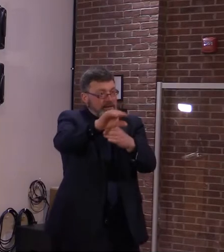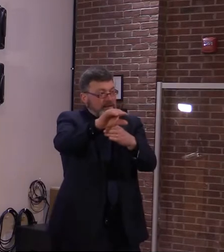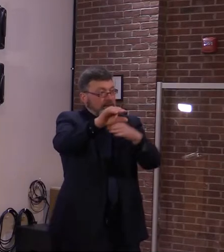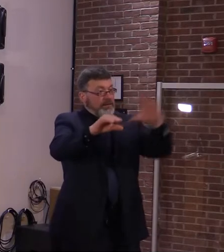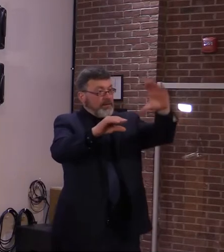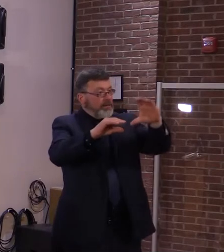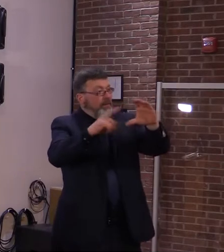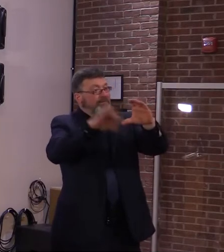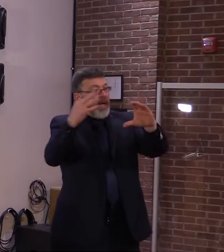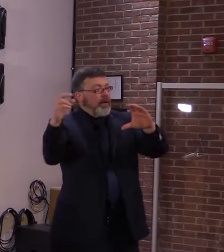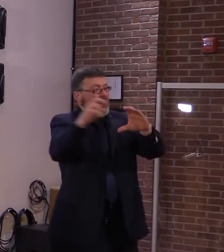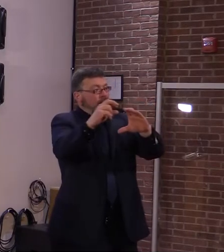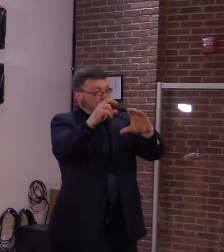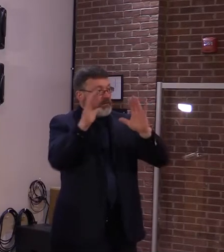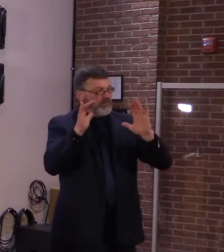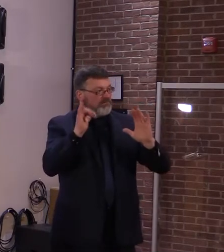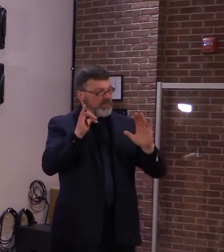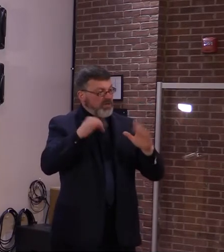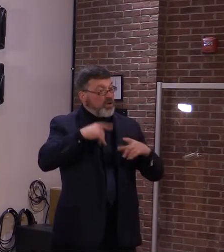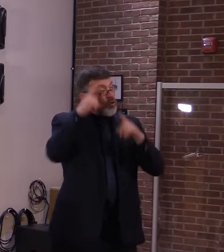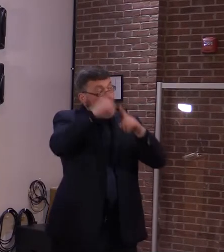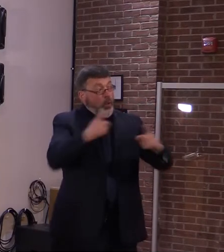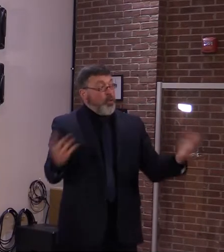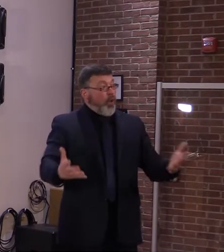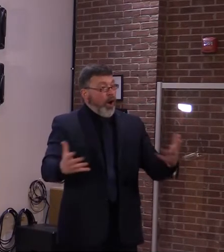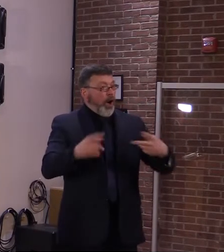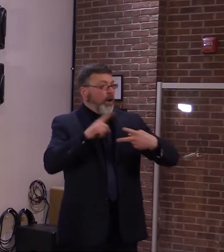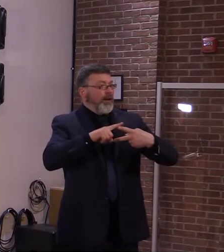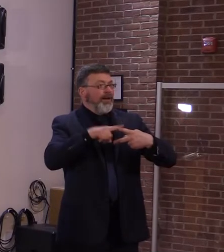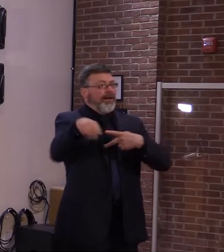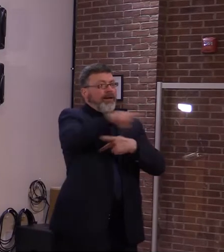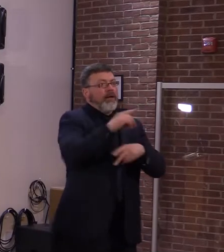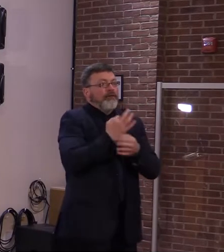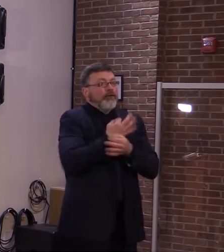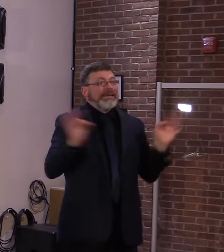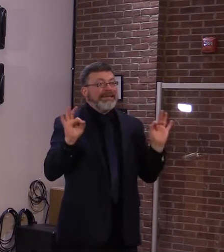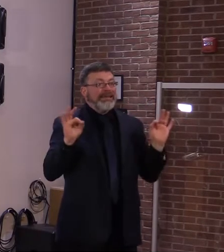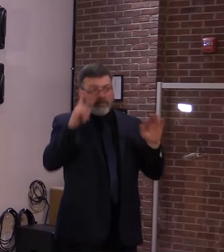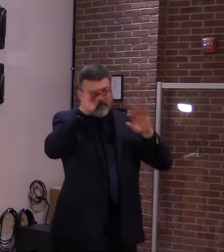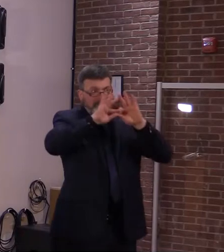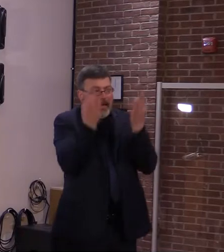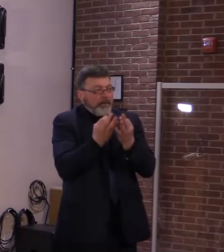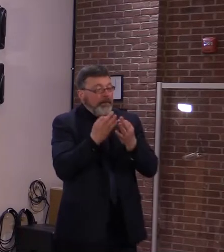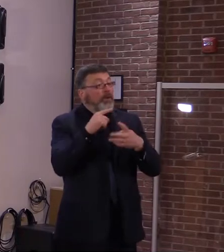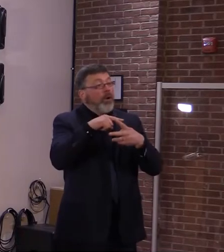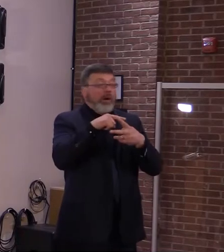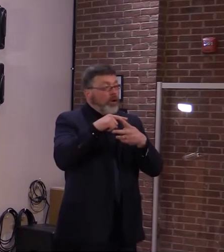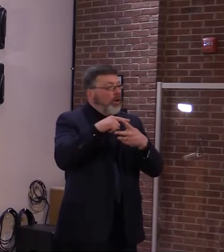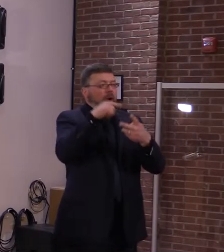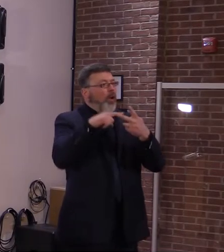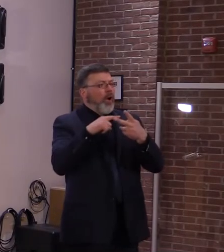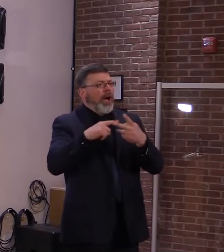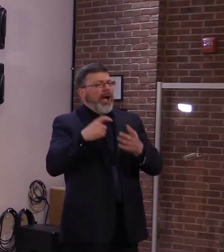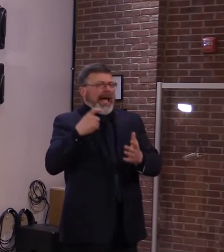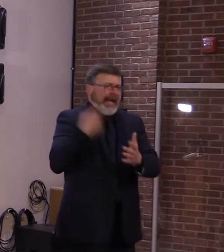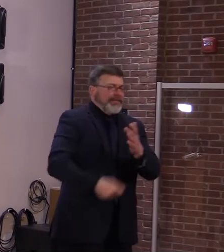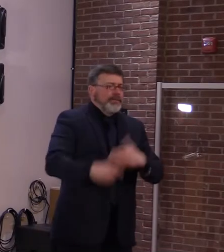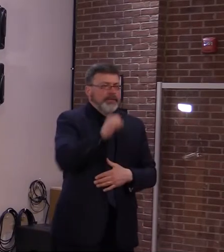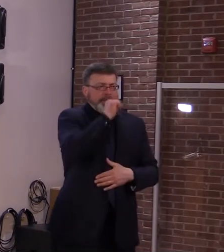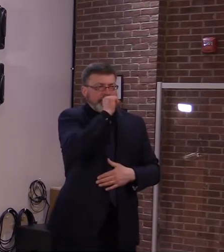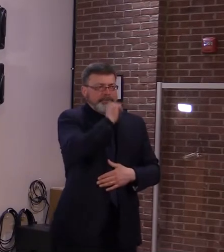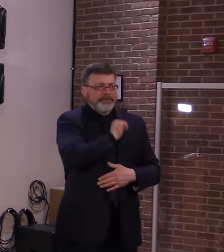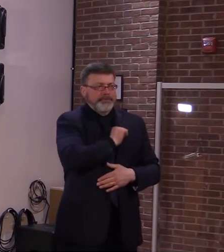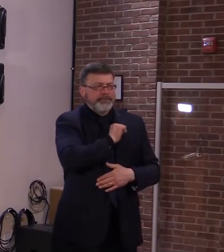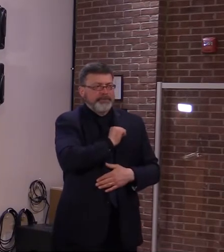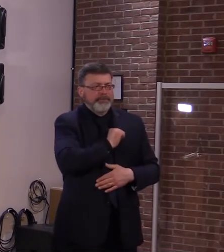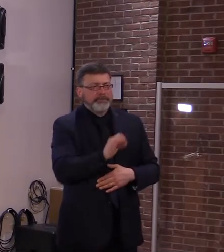a small amount of money. We want to make sure that it's accessible to the majority of kids, regardless of